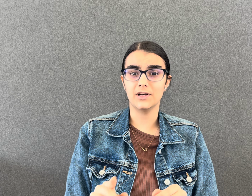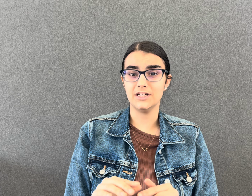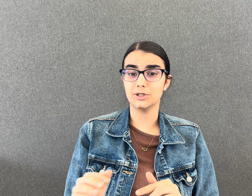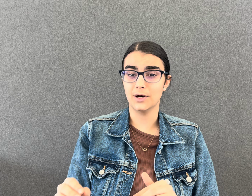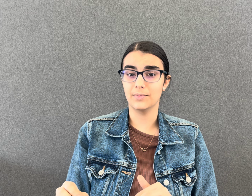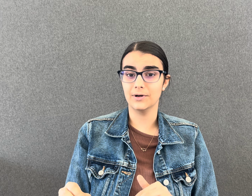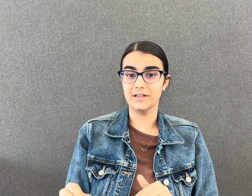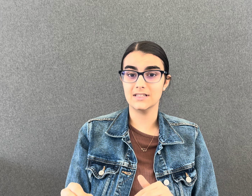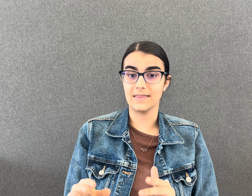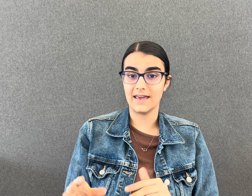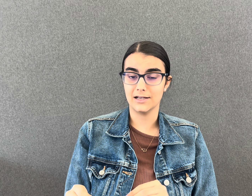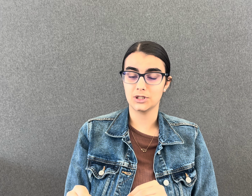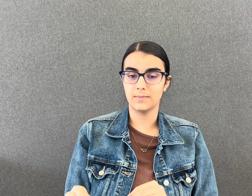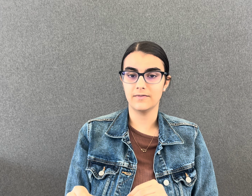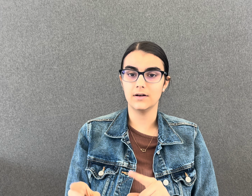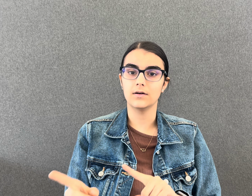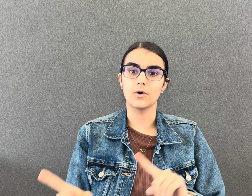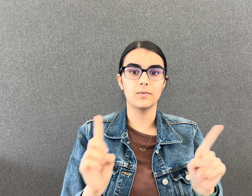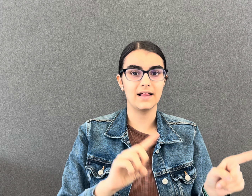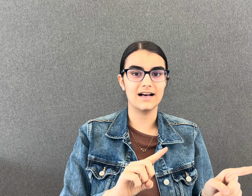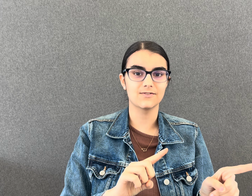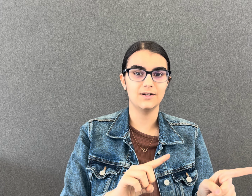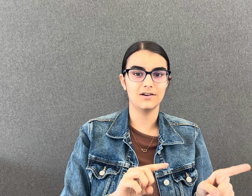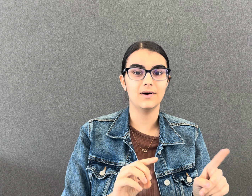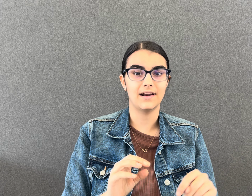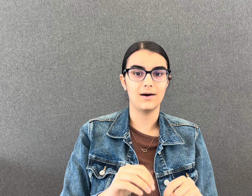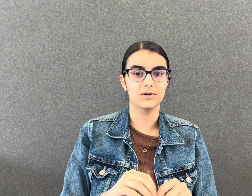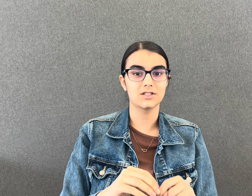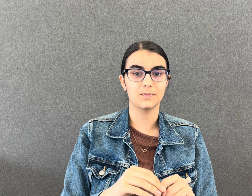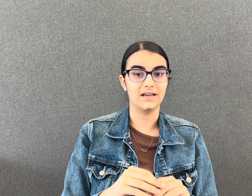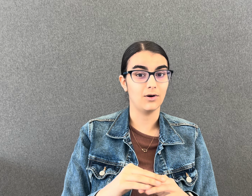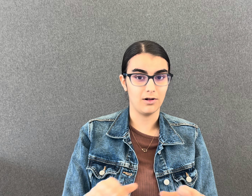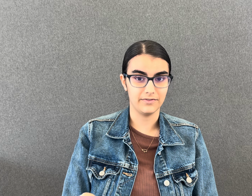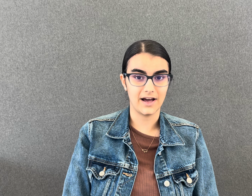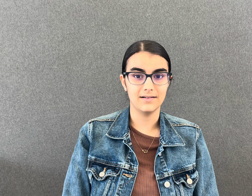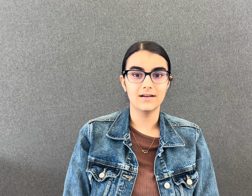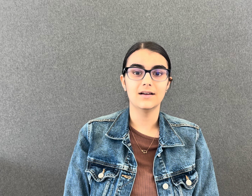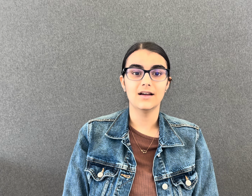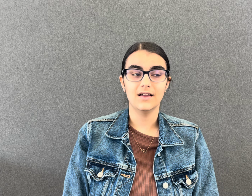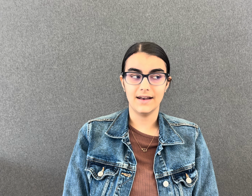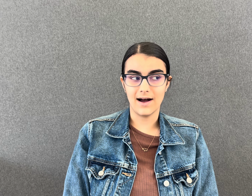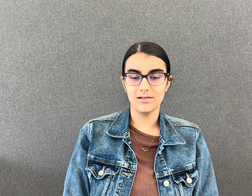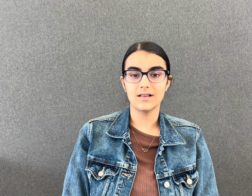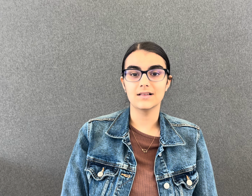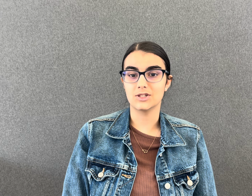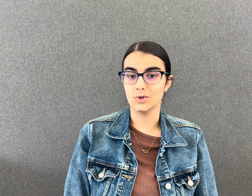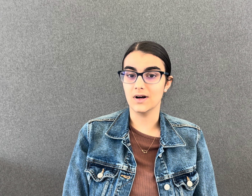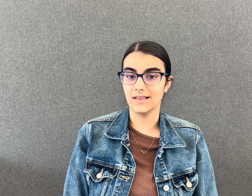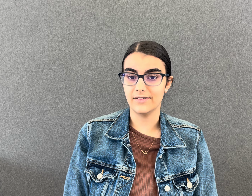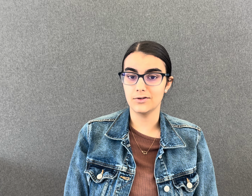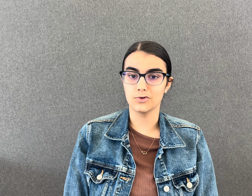each number is and the hand shape of it, go to my last video and I will explain all of that. Now, let's do 11 through